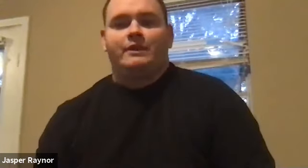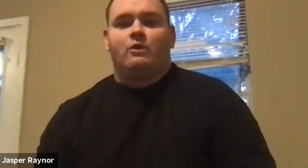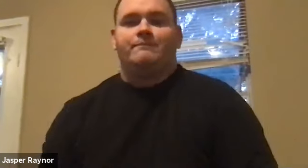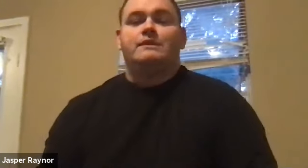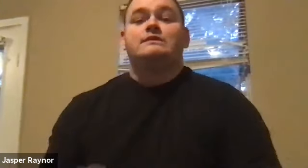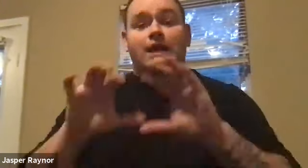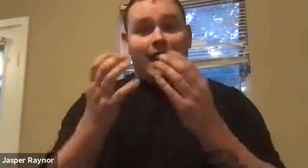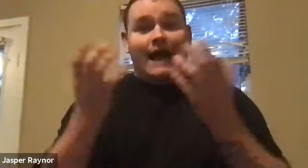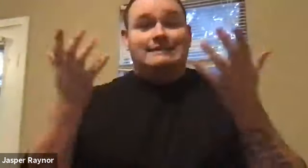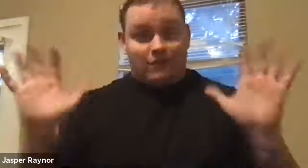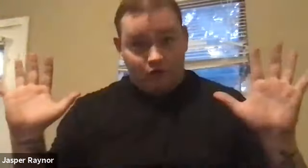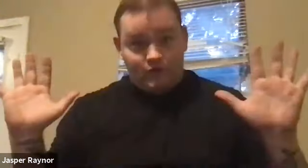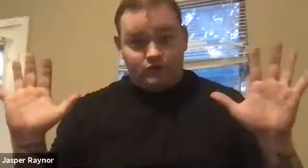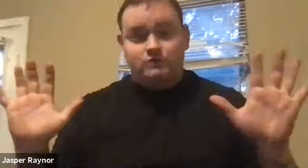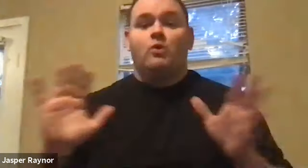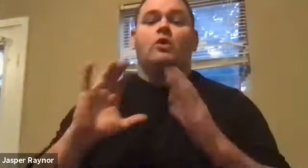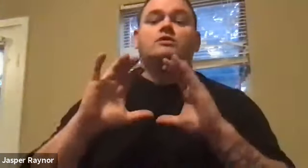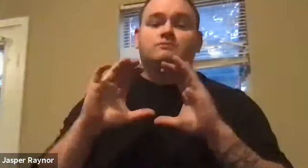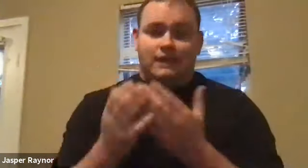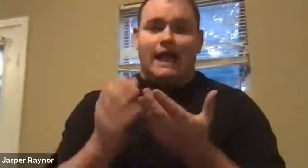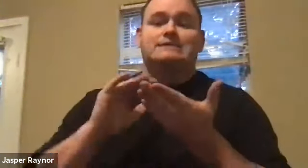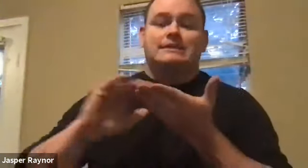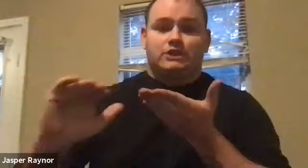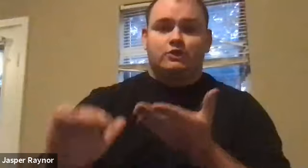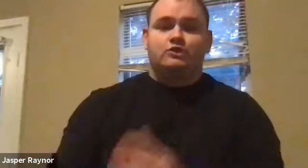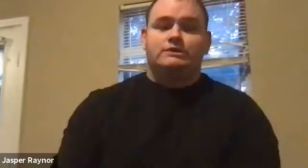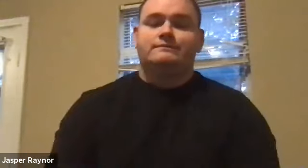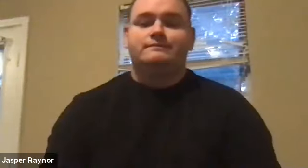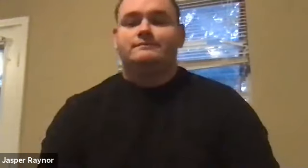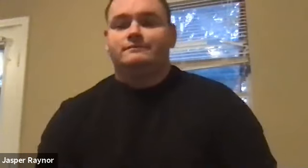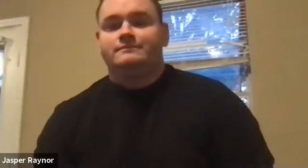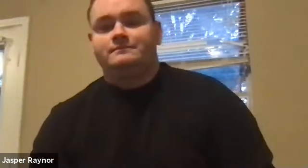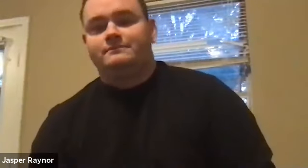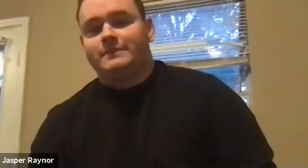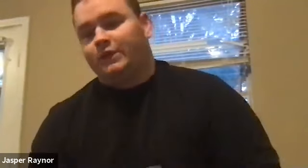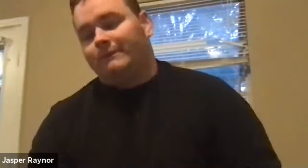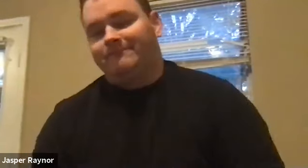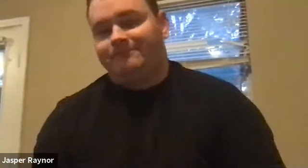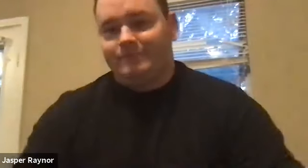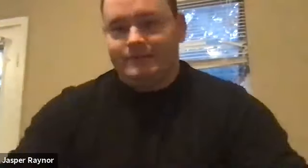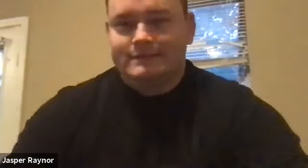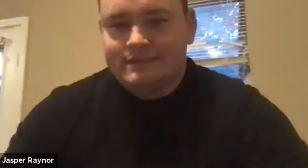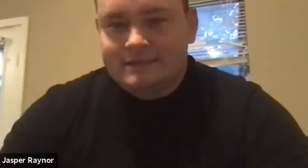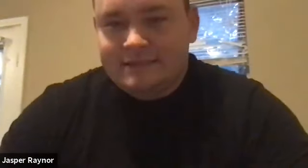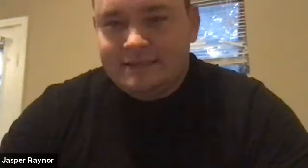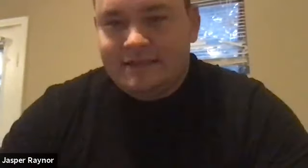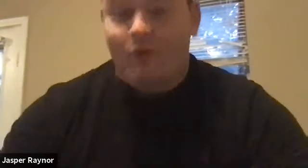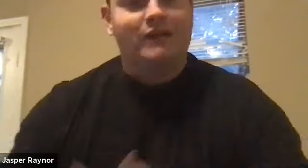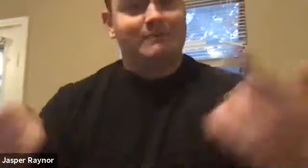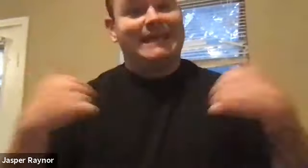one. Class is over or class excused. Either one. Yeah. My teacher. If you would watch do me, the I